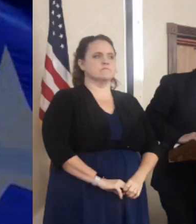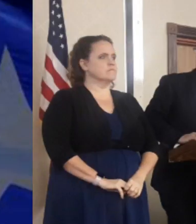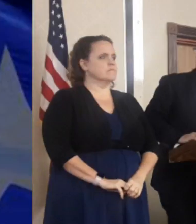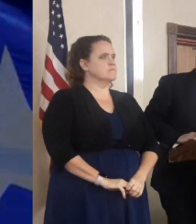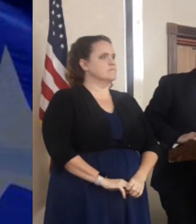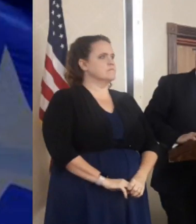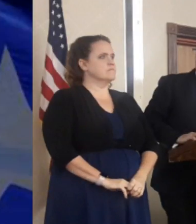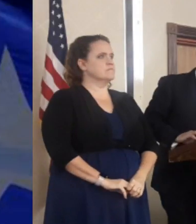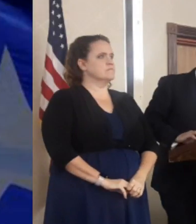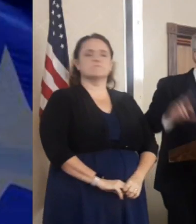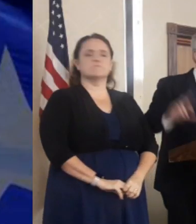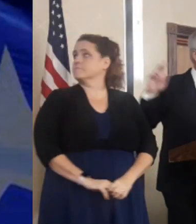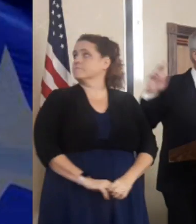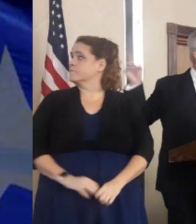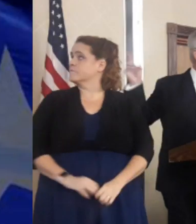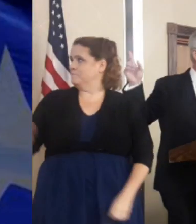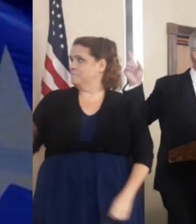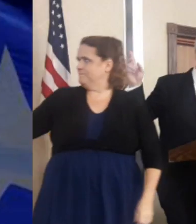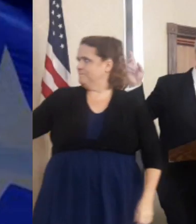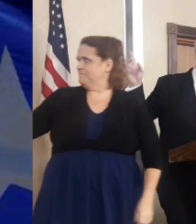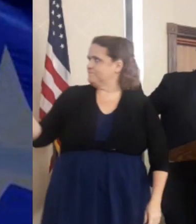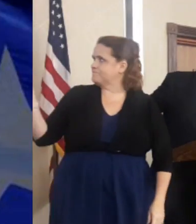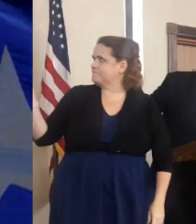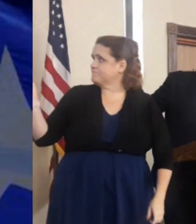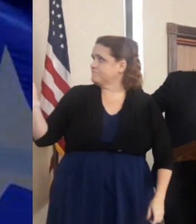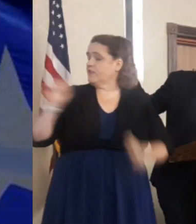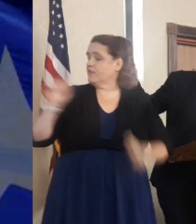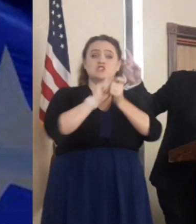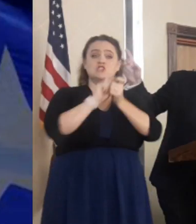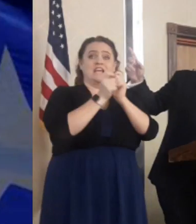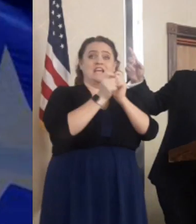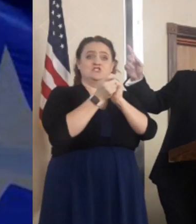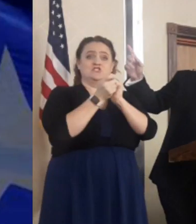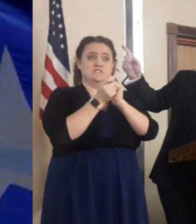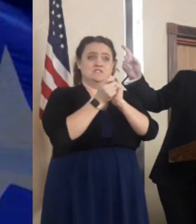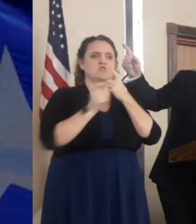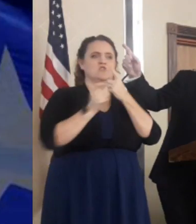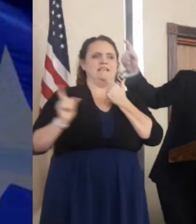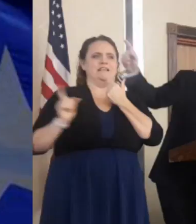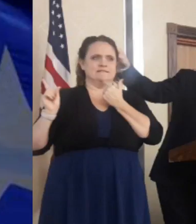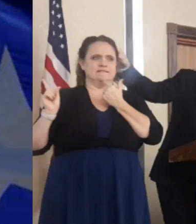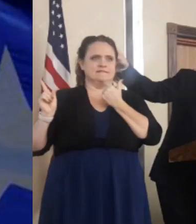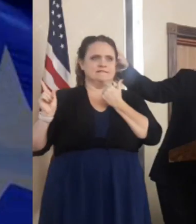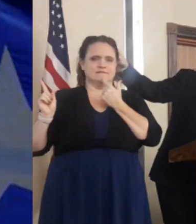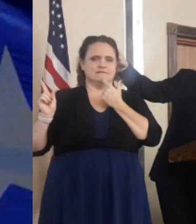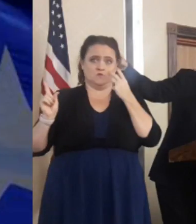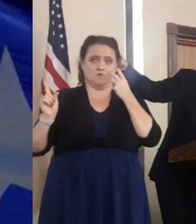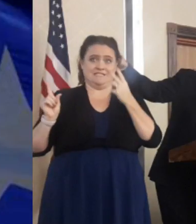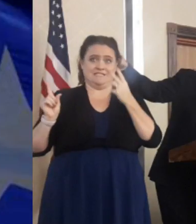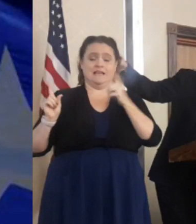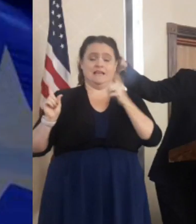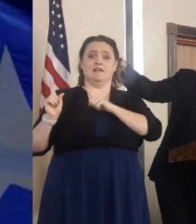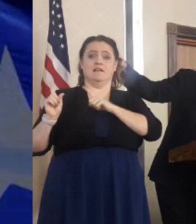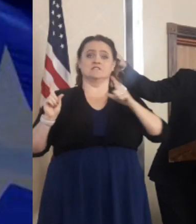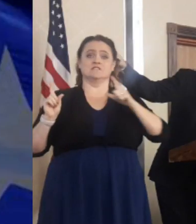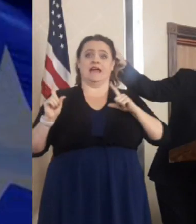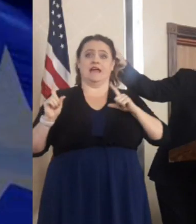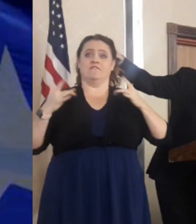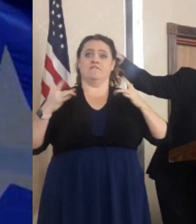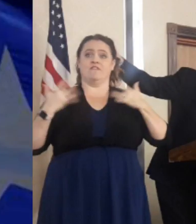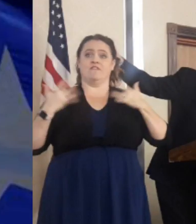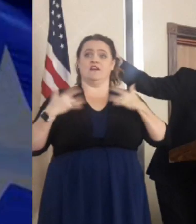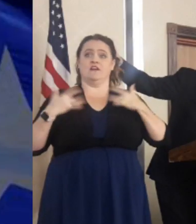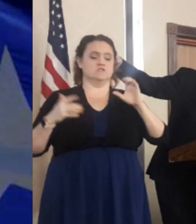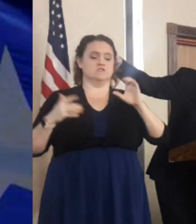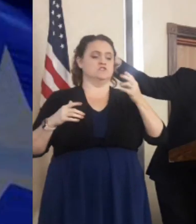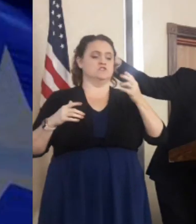So the items that are changed are in red. So you can see in legislative affairs, Chuck Branch